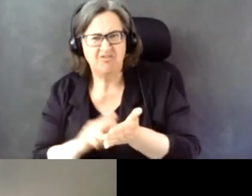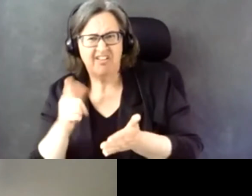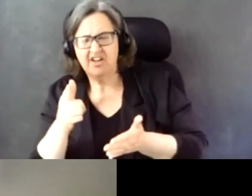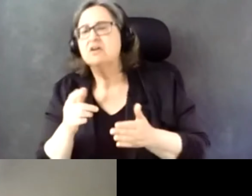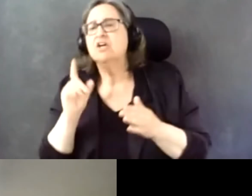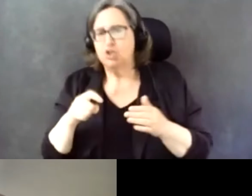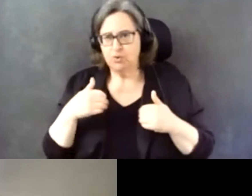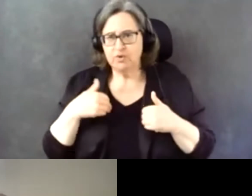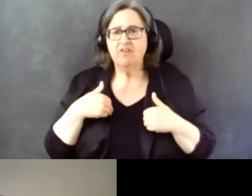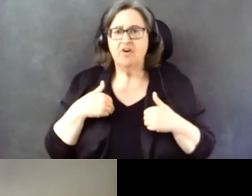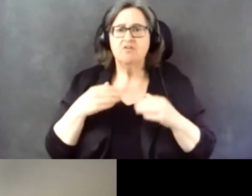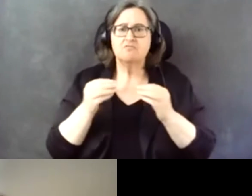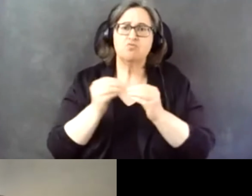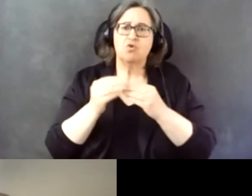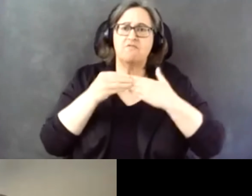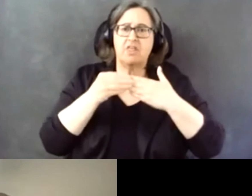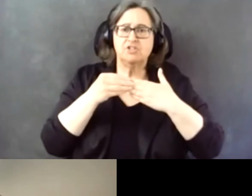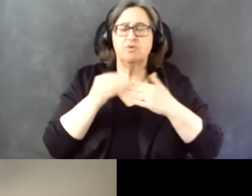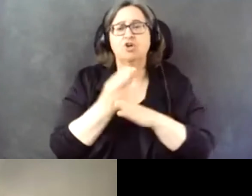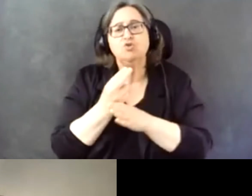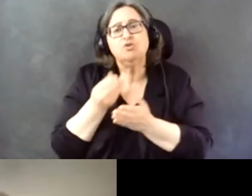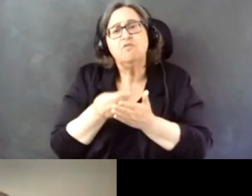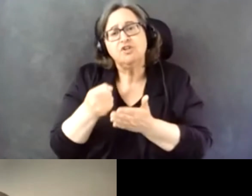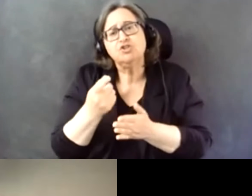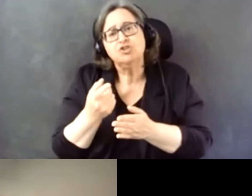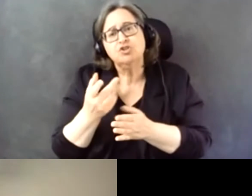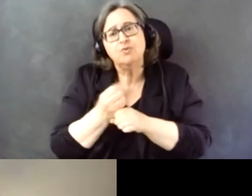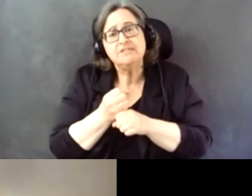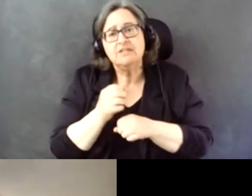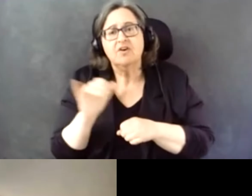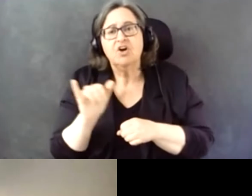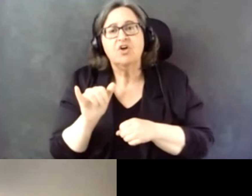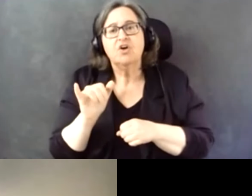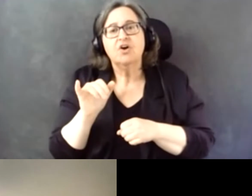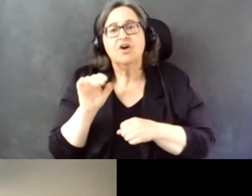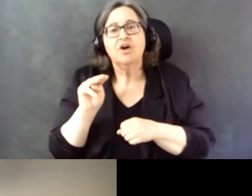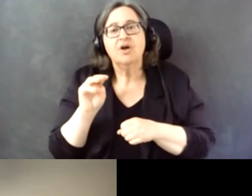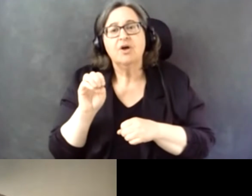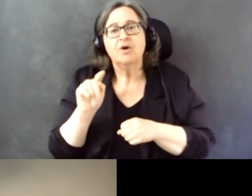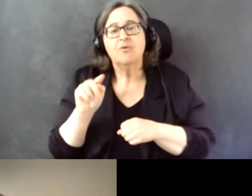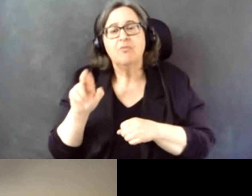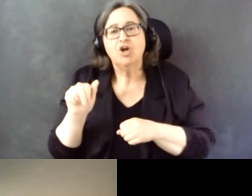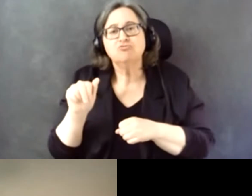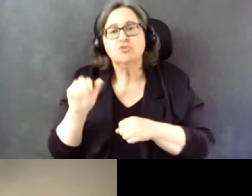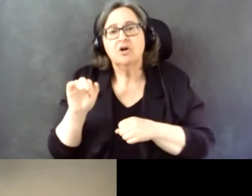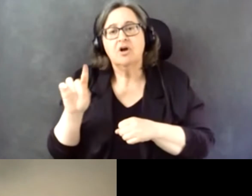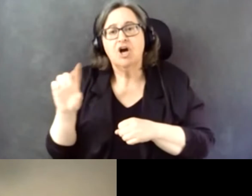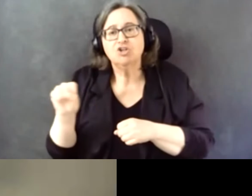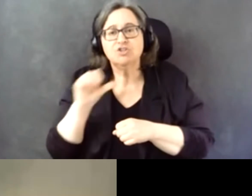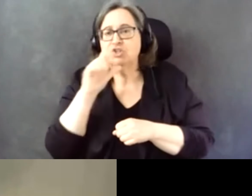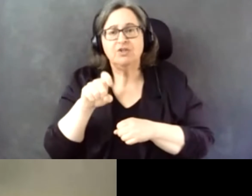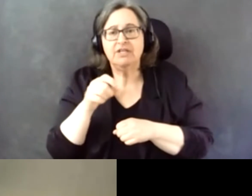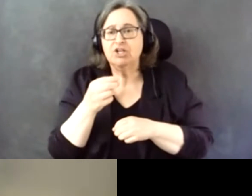flexibility in using the funds that you receive such as the metro cards that were not you needed uh during